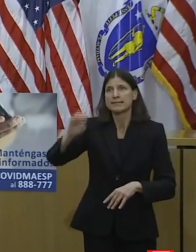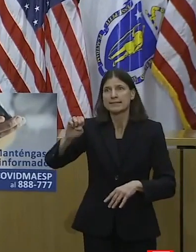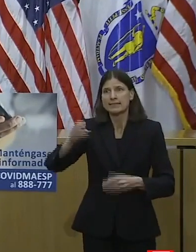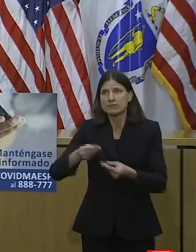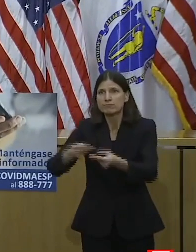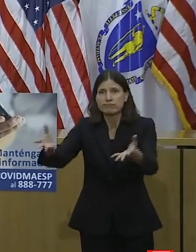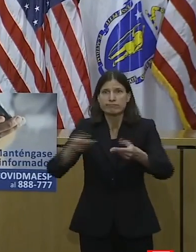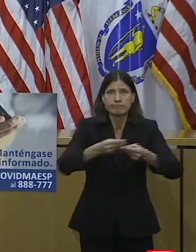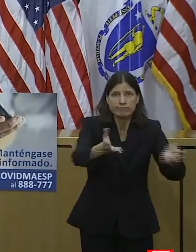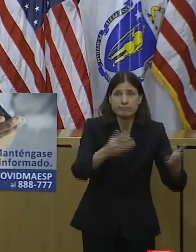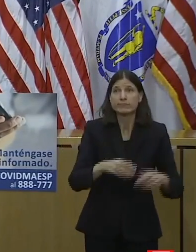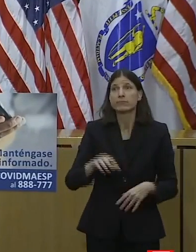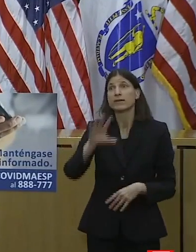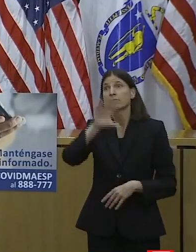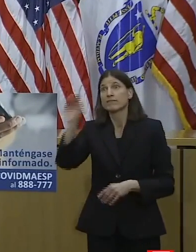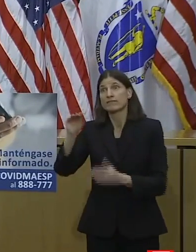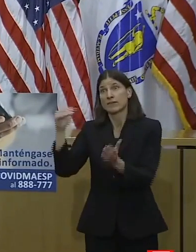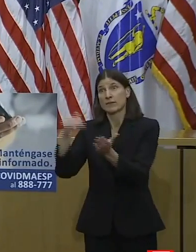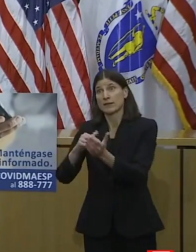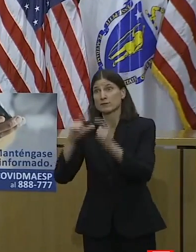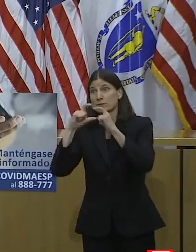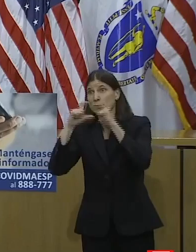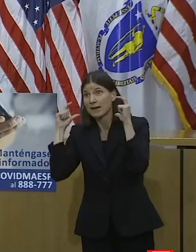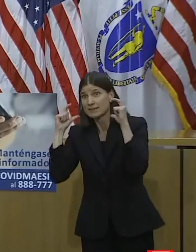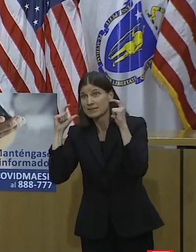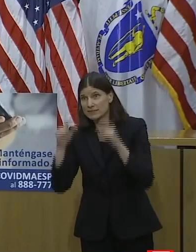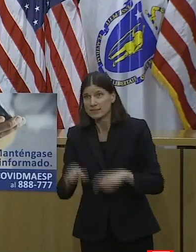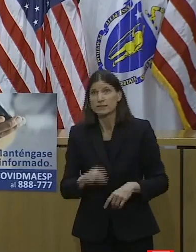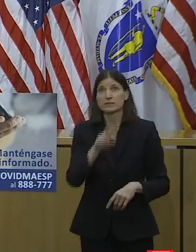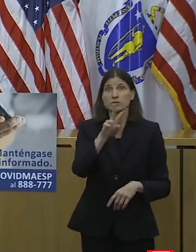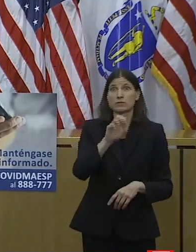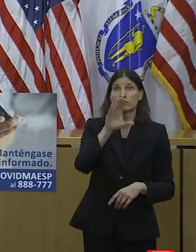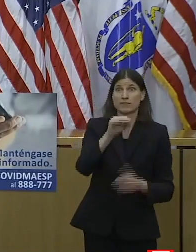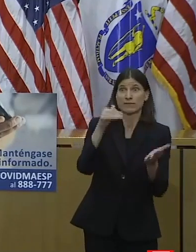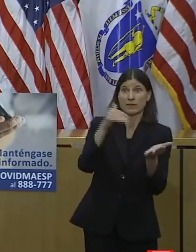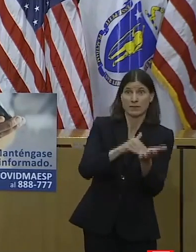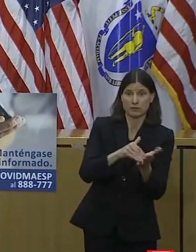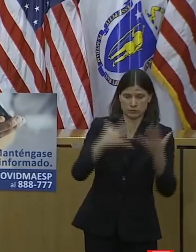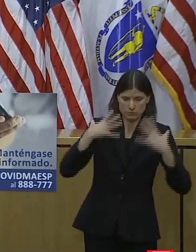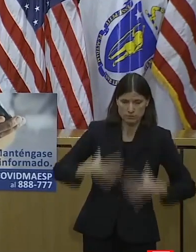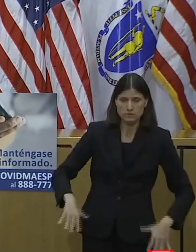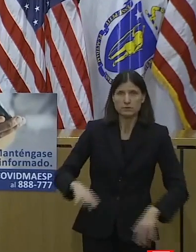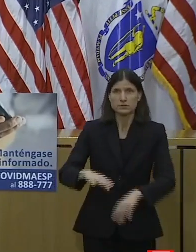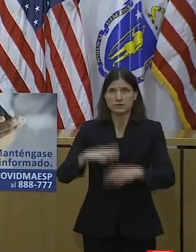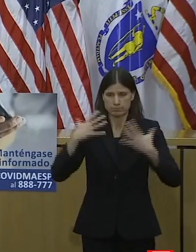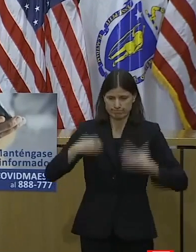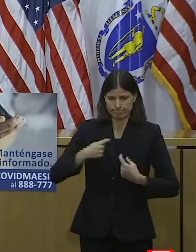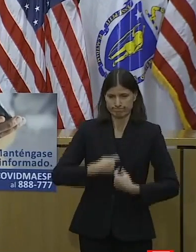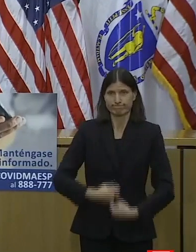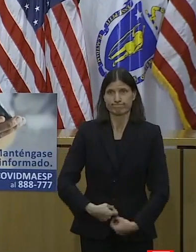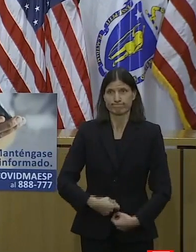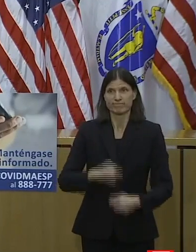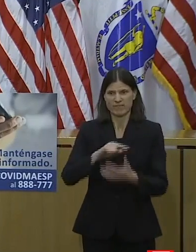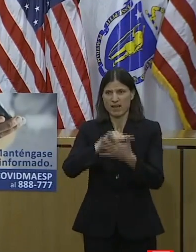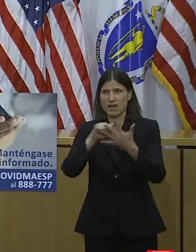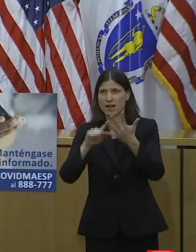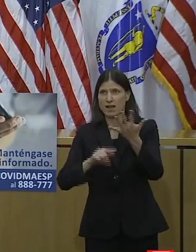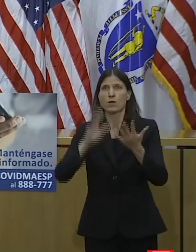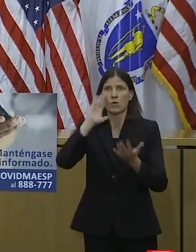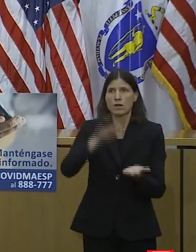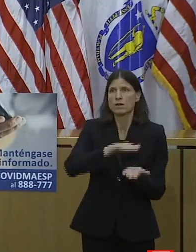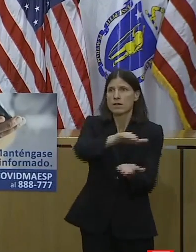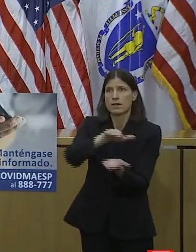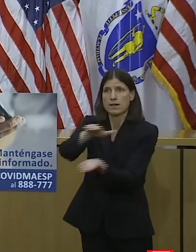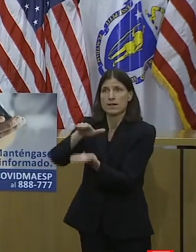suits. State officials are in the process of inspecting and counting all this inventory, and MEMA will work quickly to distribute